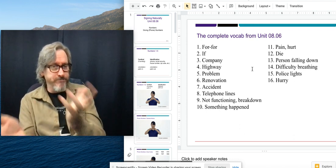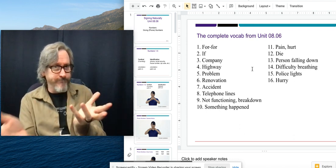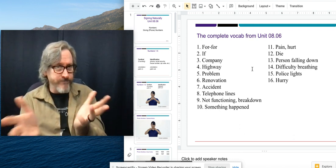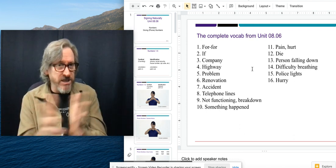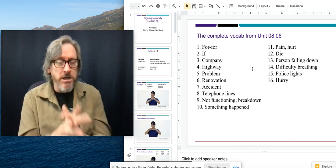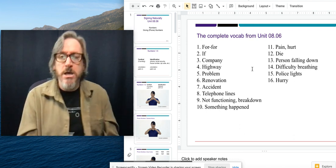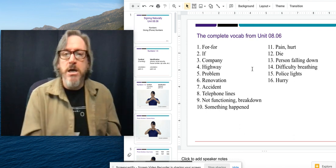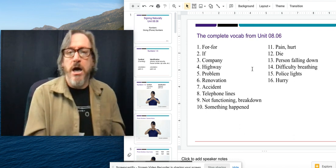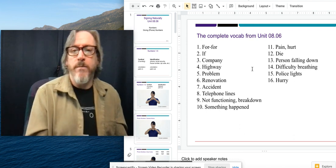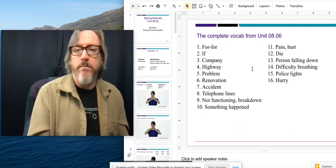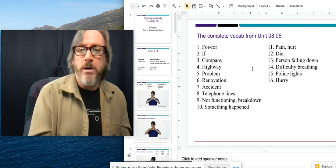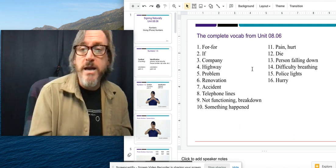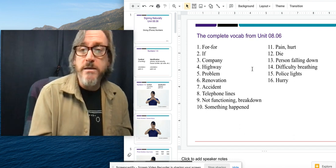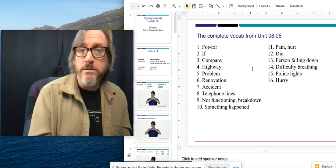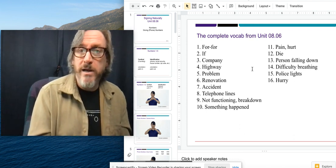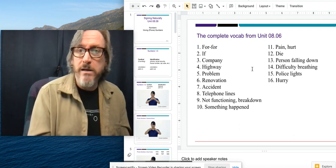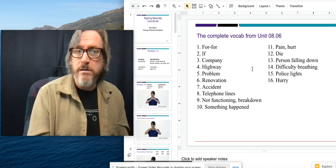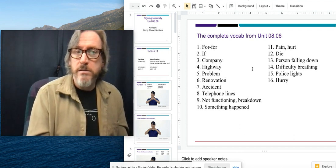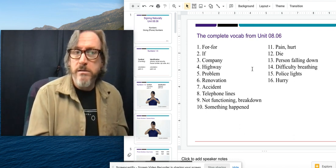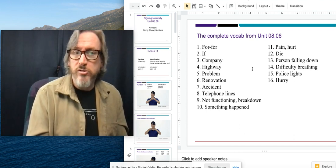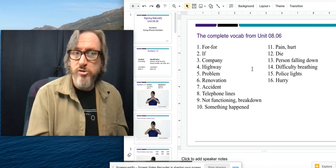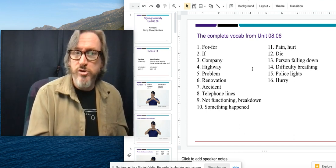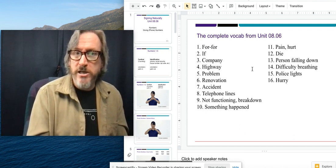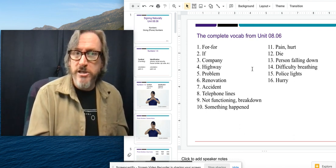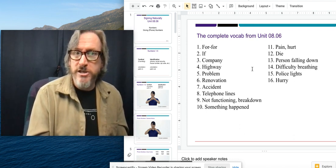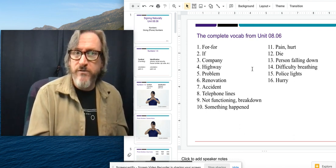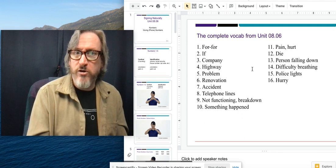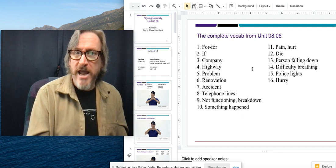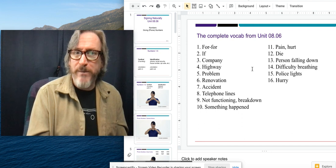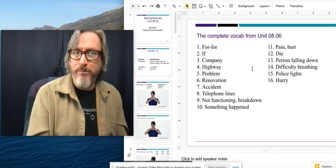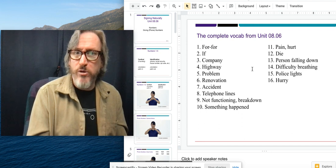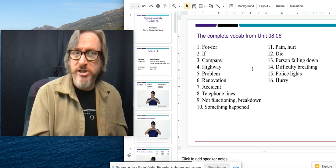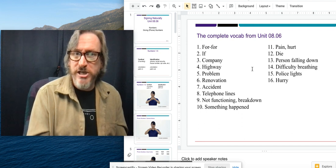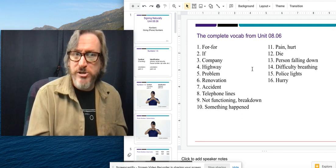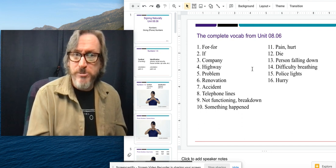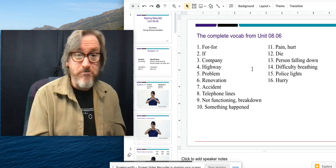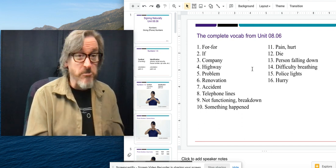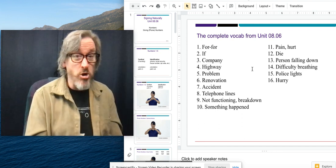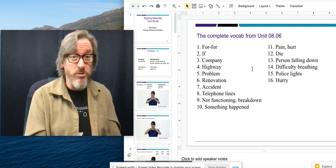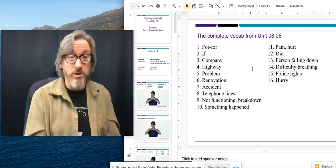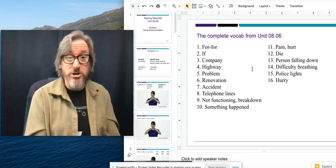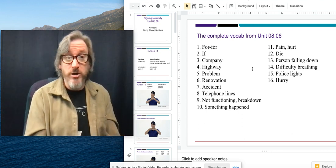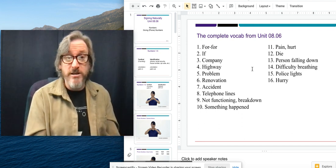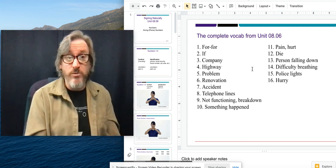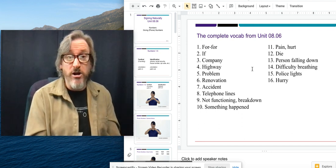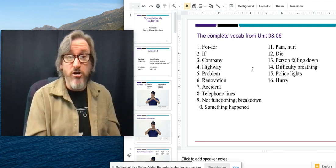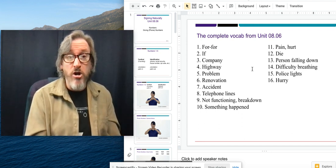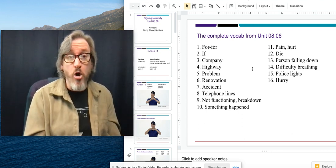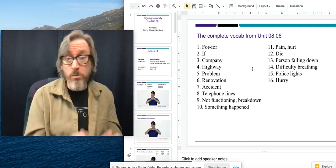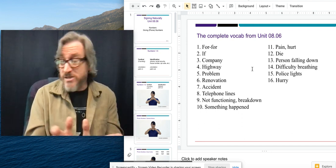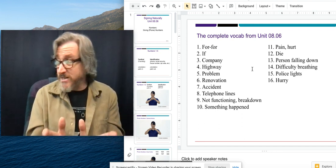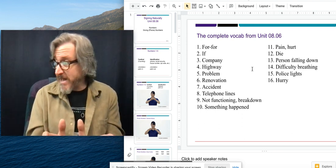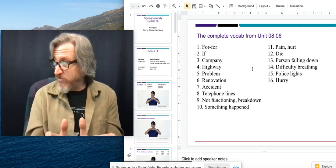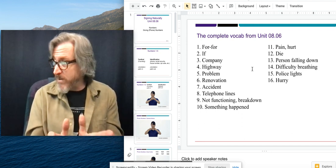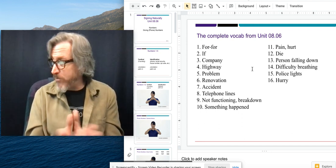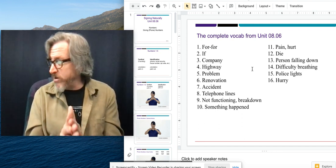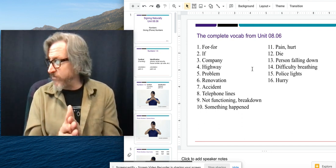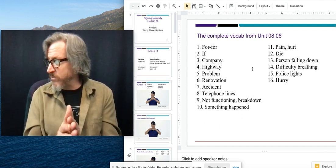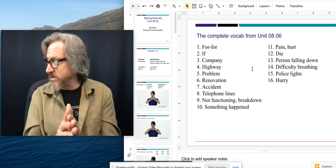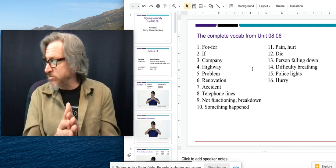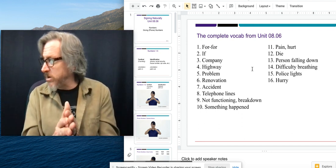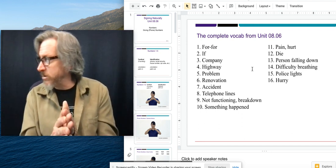one. All right. Well, that is it for 8.6. Hope you enjoyed it. We are almost at the